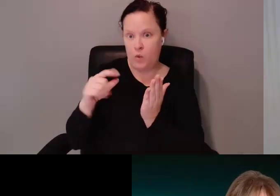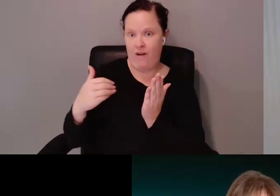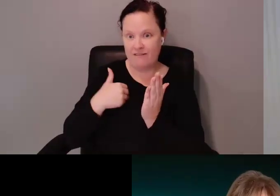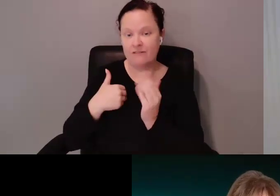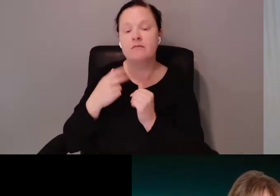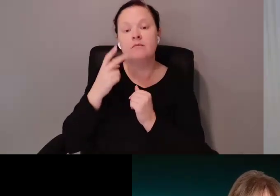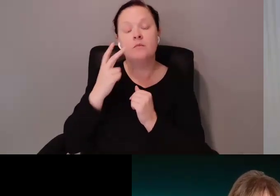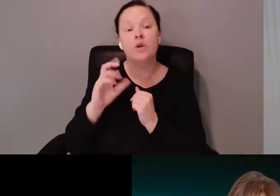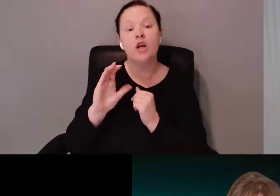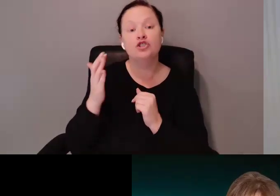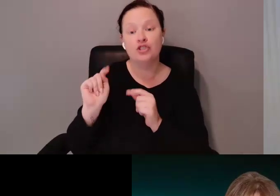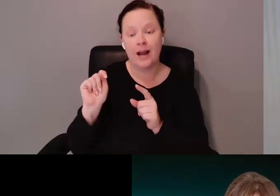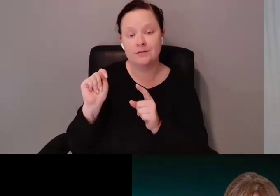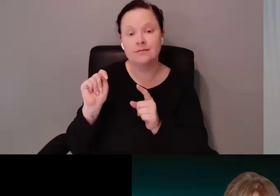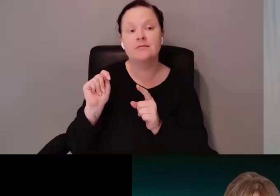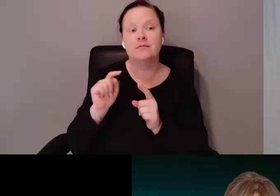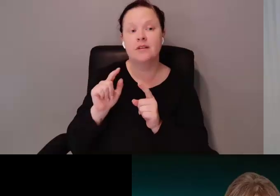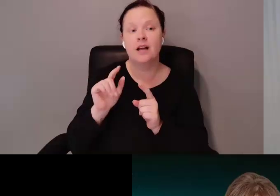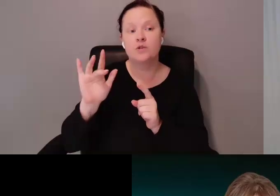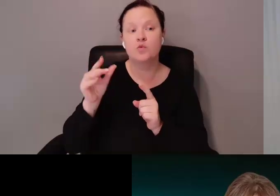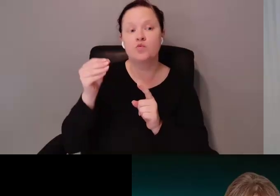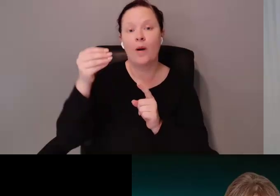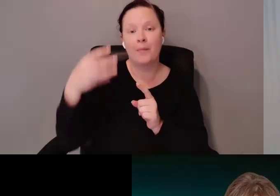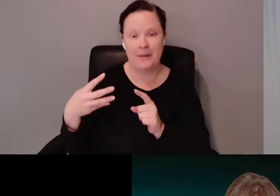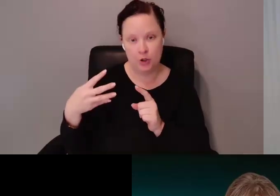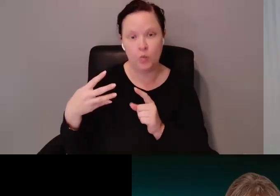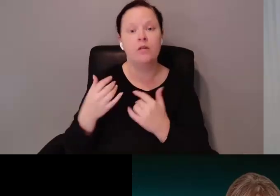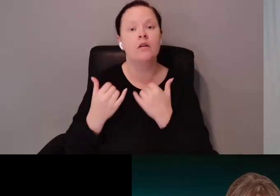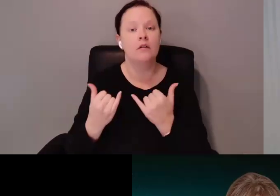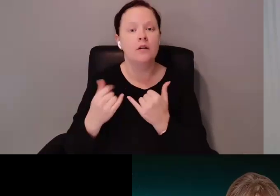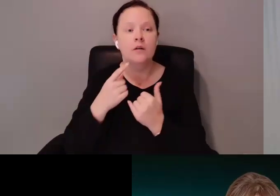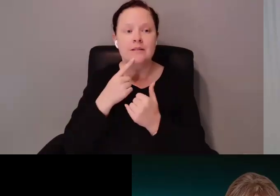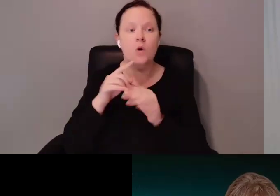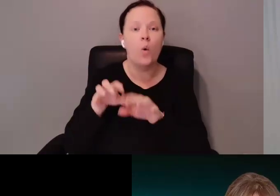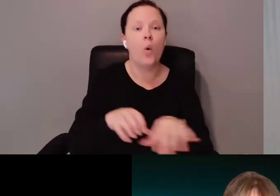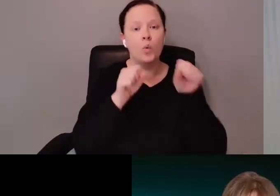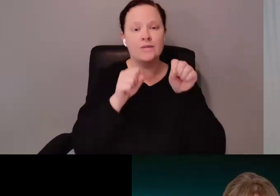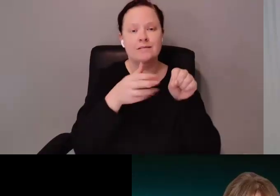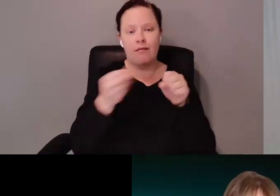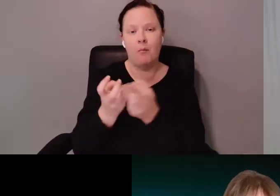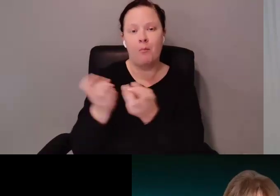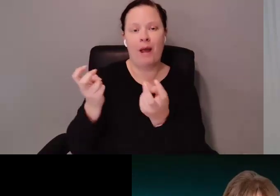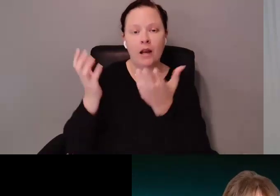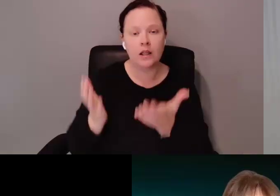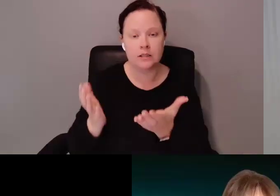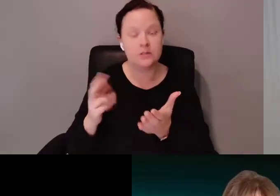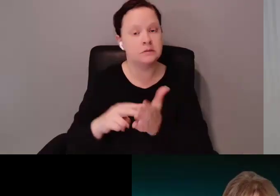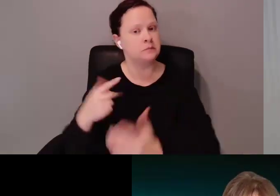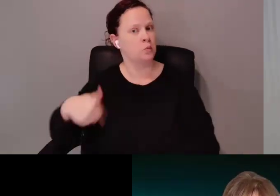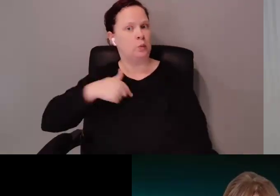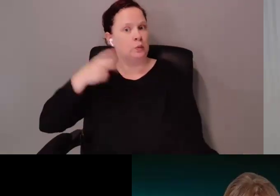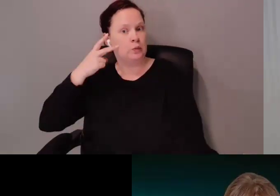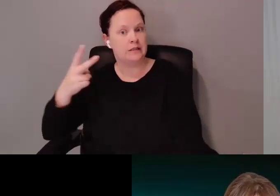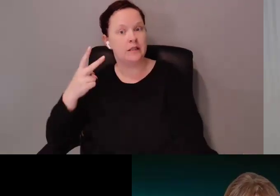you do the chat, there's a drop-down menu. At the moment, it's probably defaulting to host and panelists, which means we can see it. If you drop